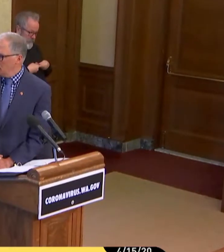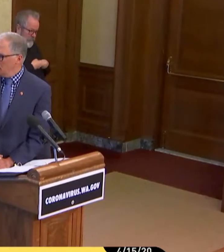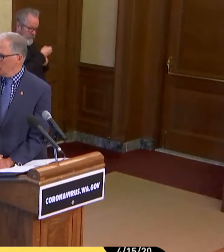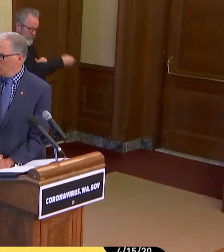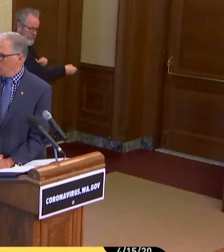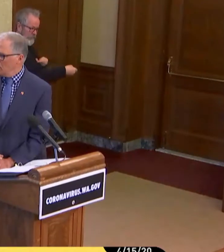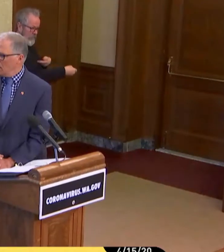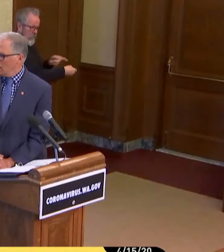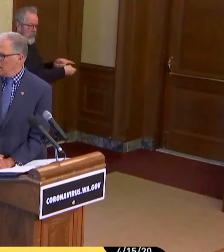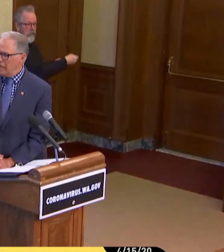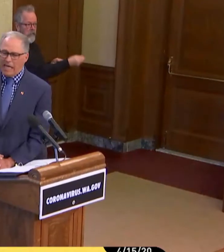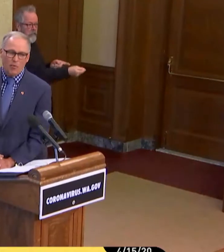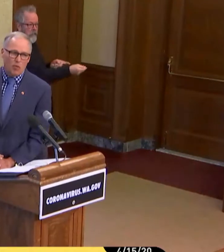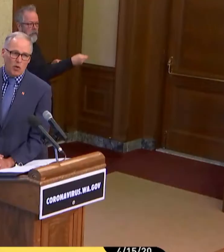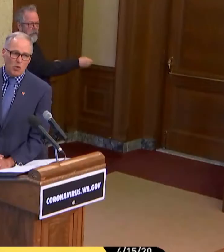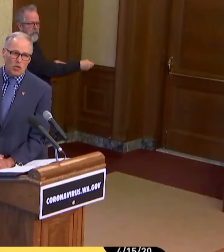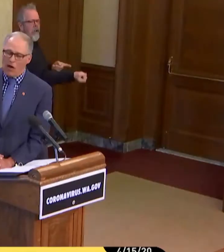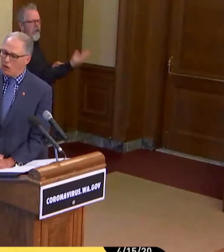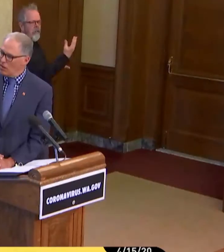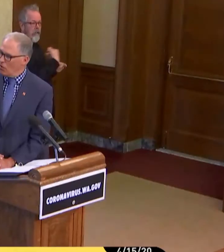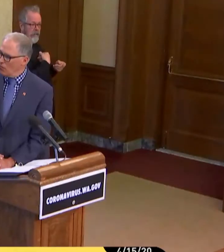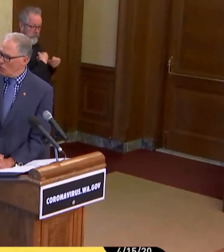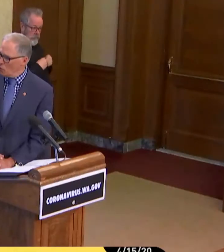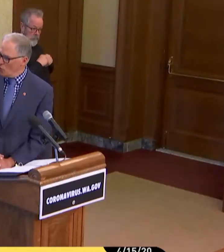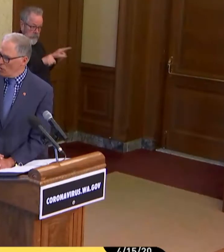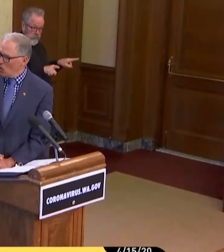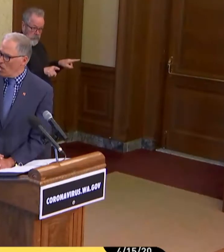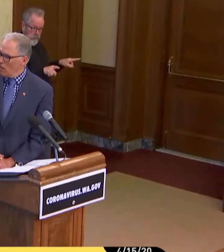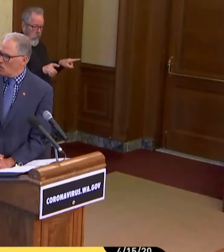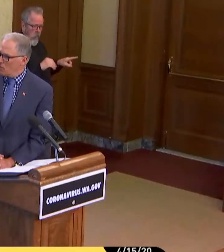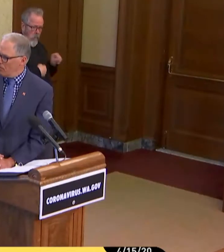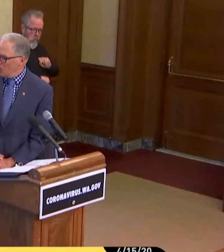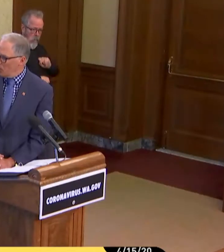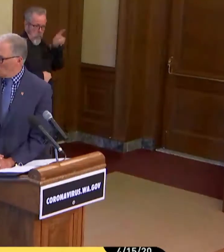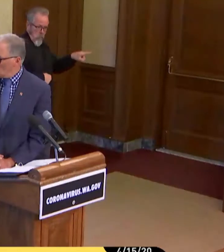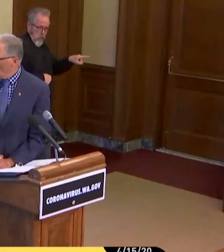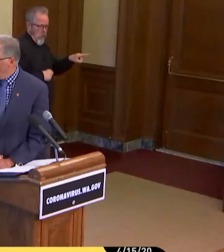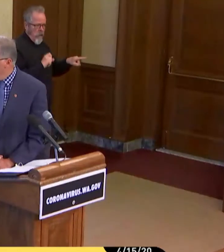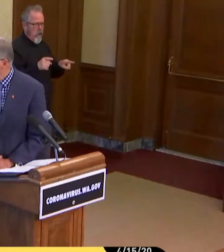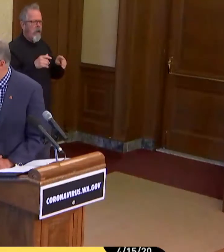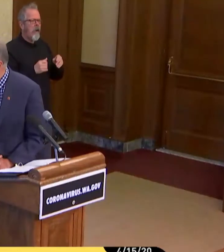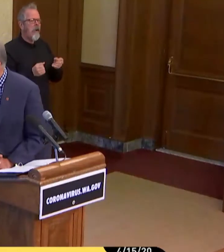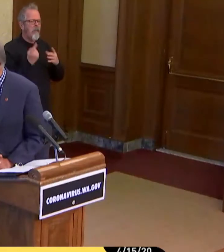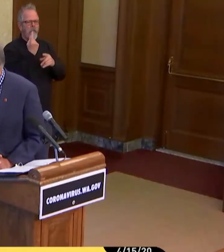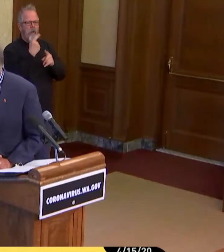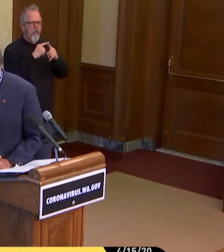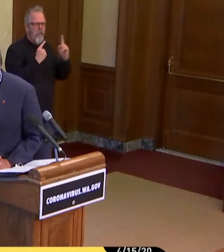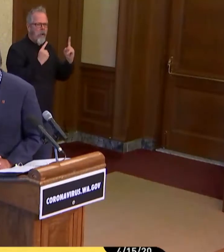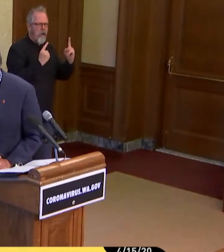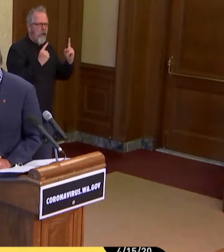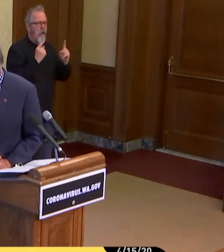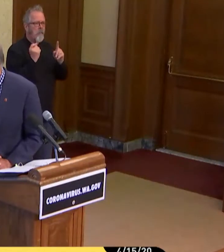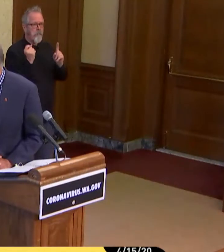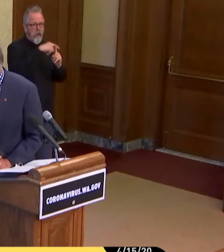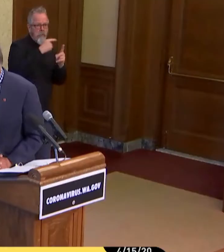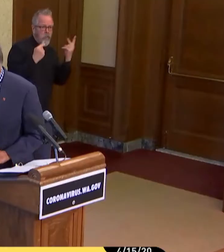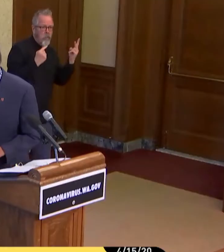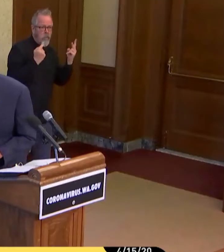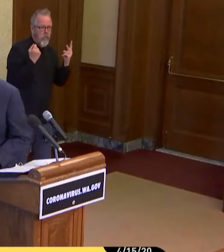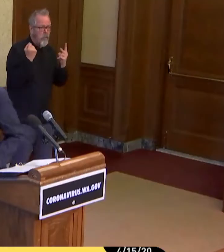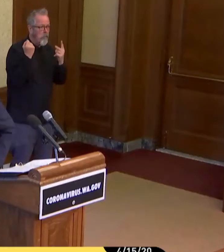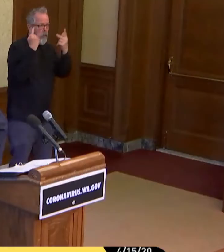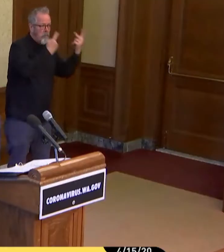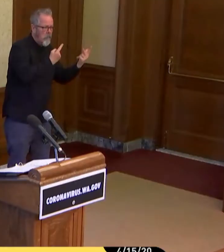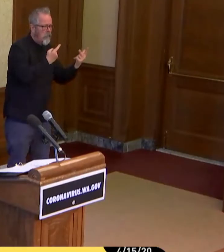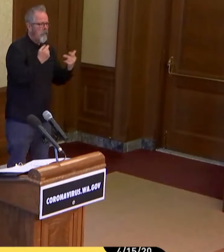Snohomish, King, and Pierce County of the three lines. Starting early in the